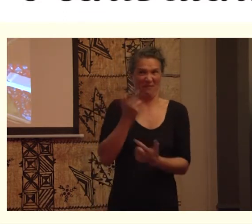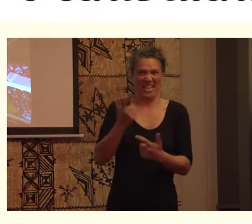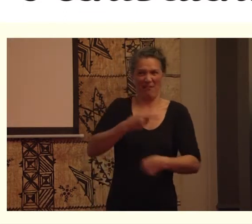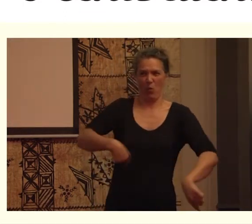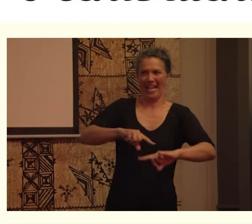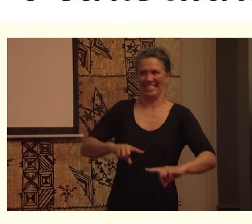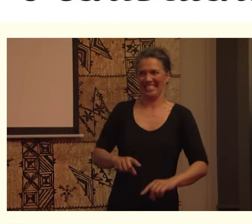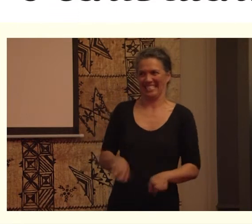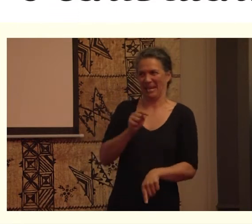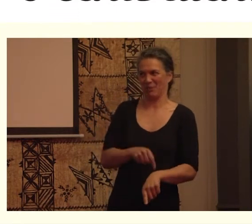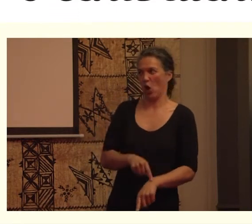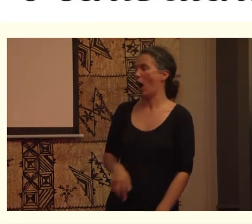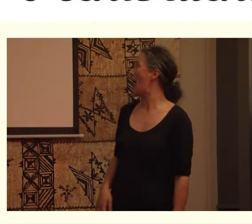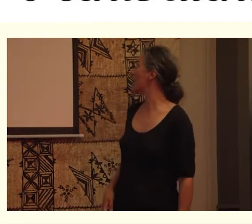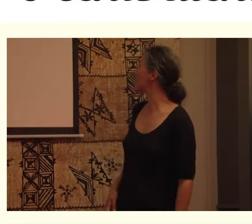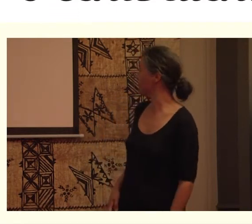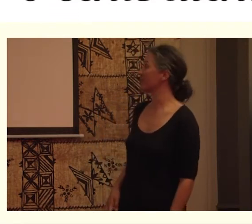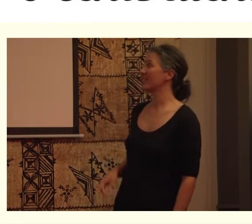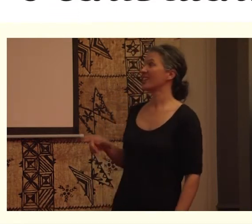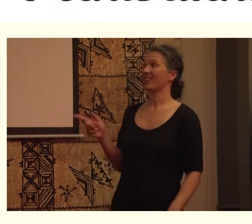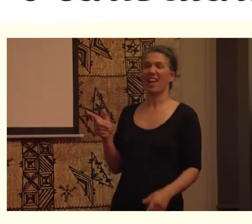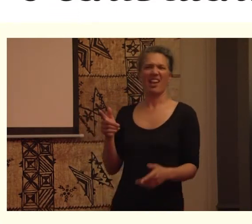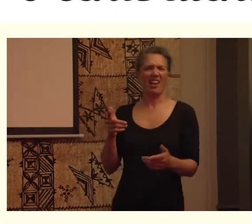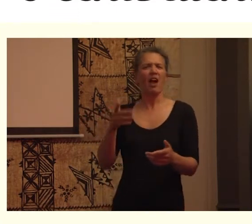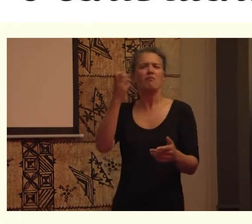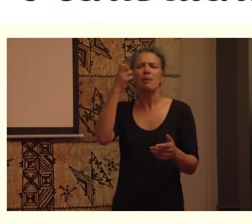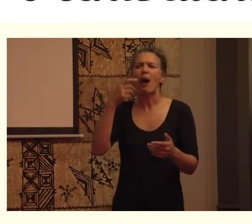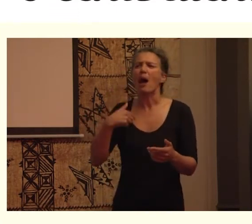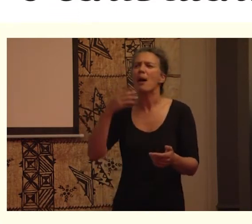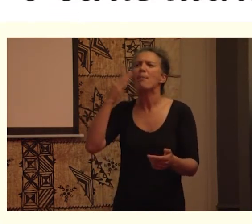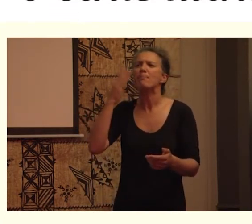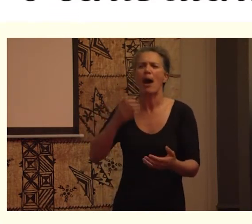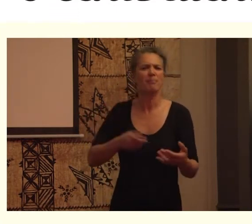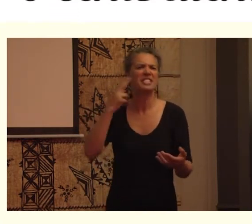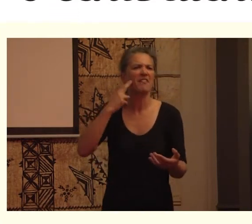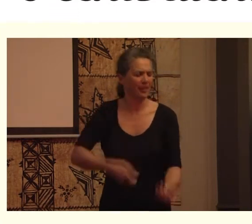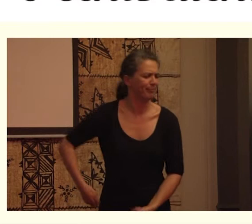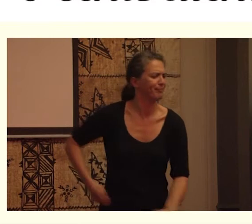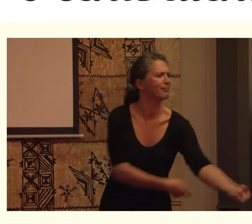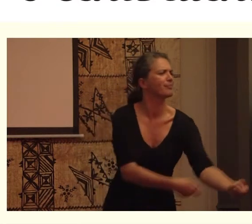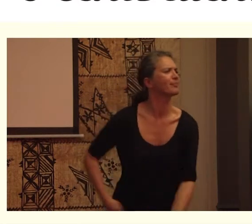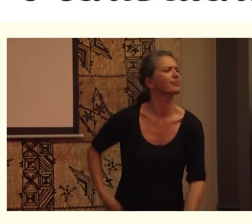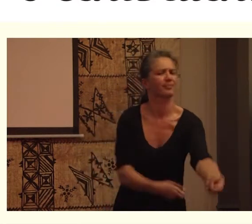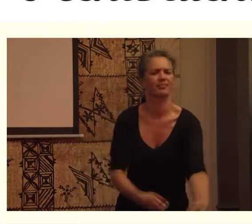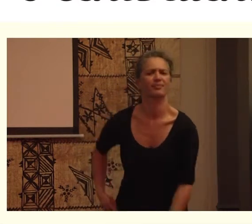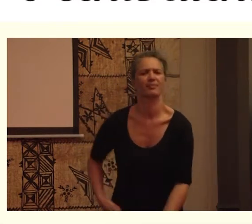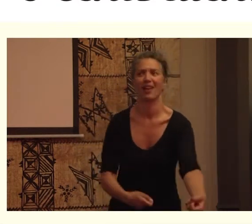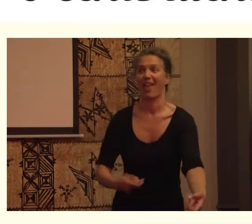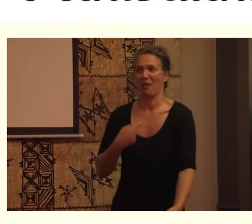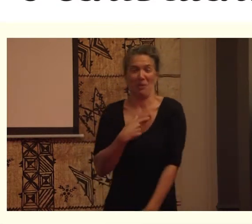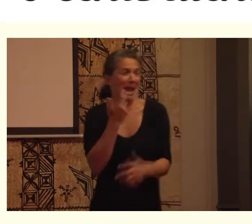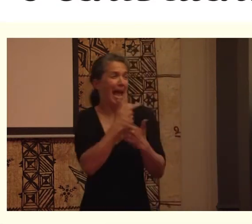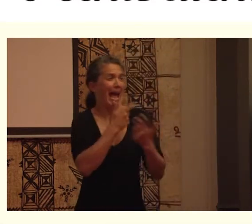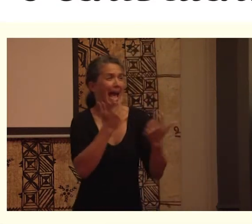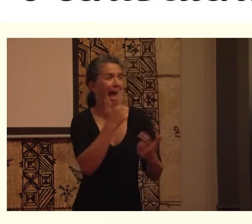This picture here is just the trick that we used to play on Mum when she was vacuuming. We'd just pull out the plug of the wall, and she'd just keep vacuuming